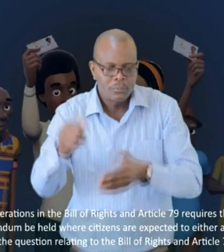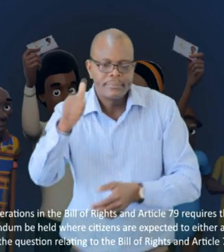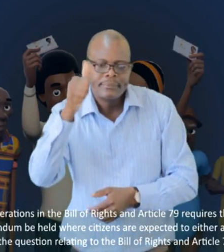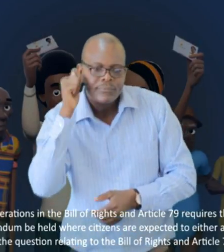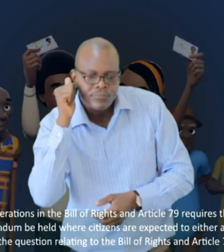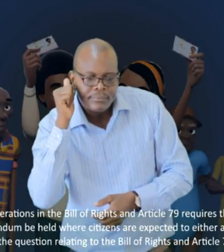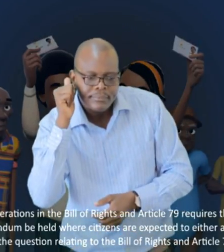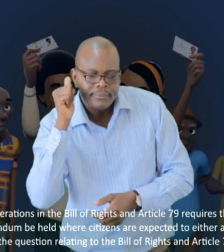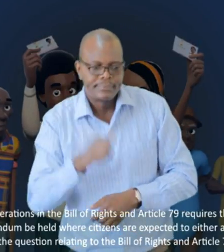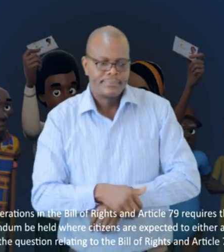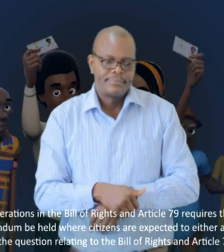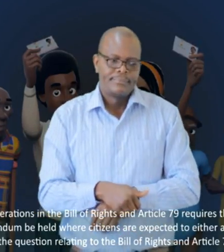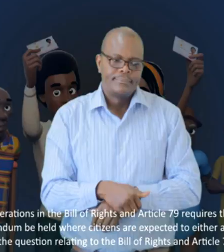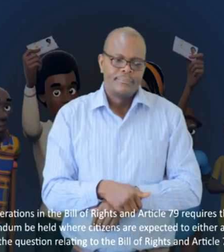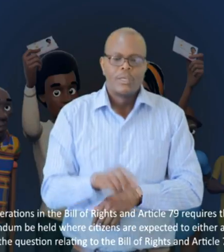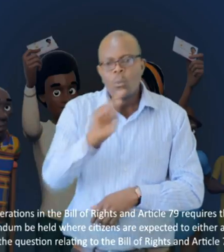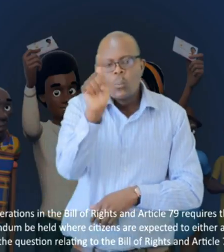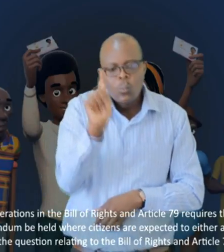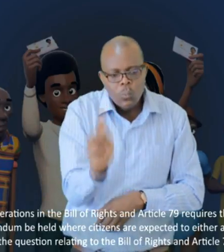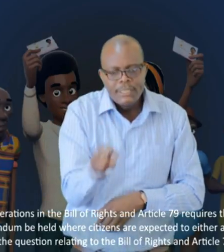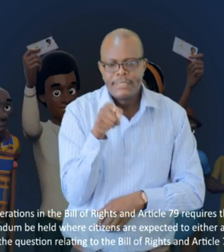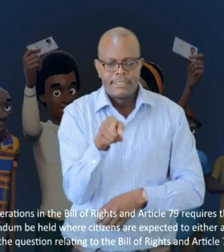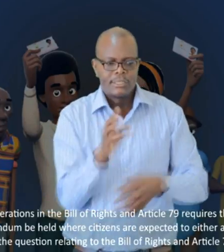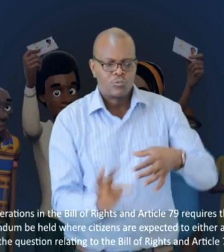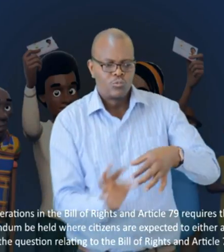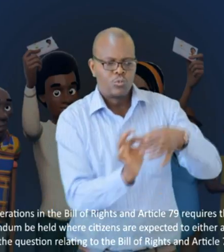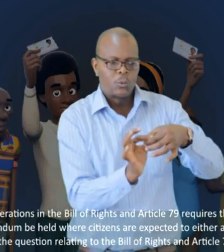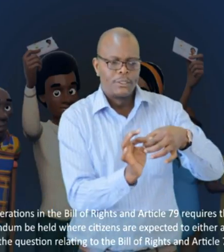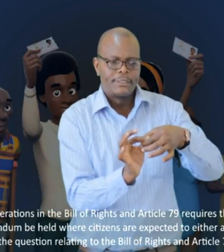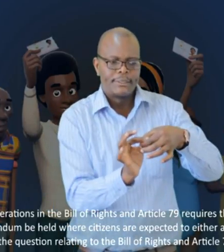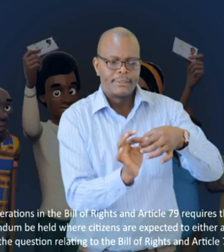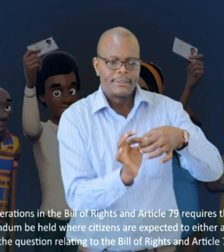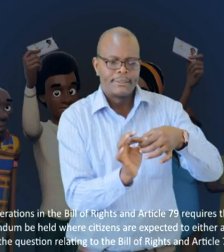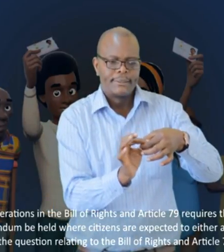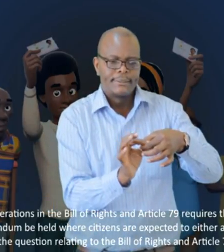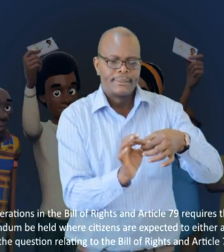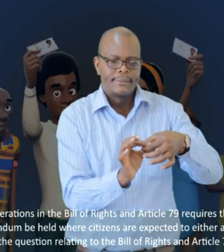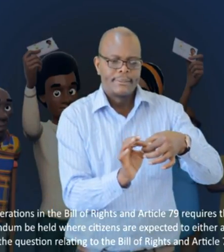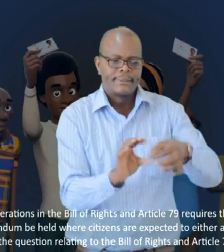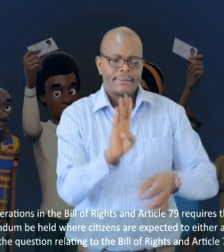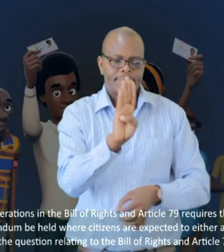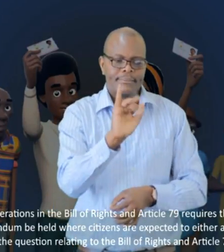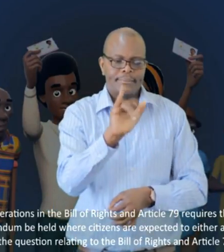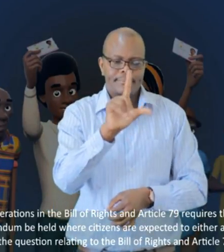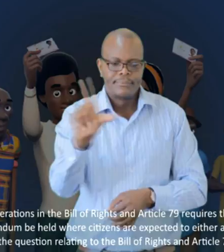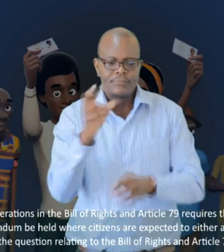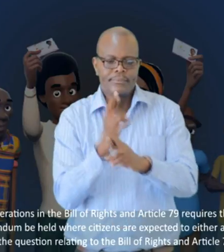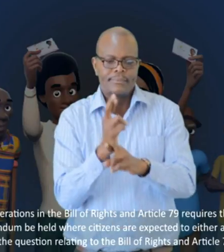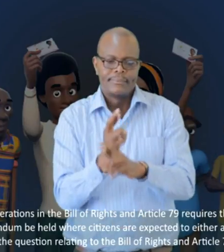a referendum be held where citizens are expected to either accept or reject the question relating to the Bill